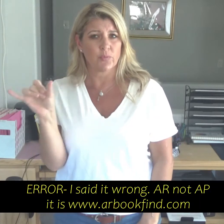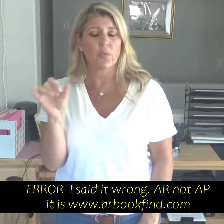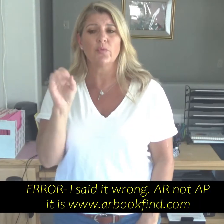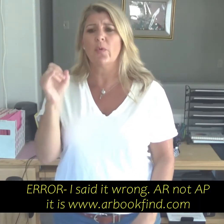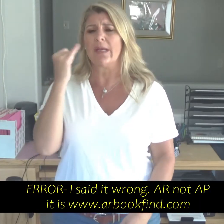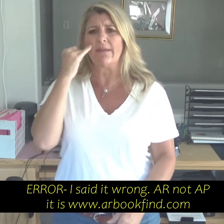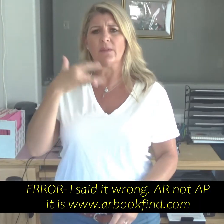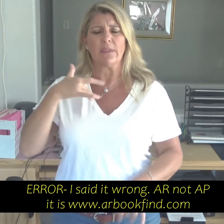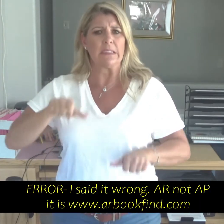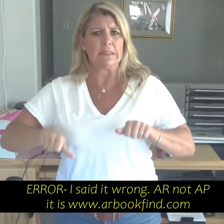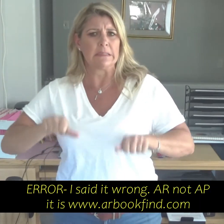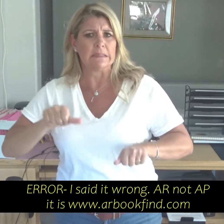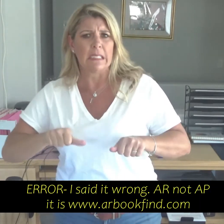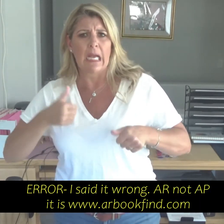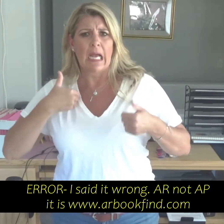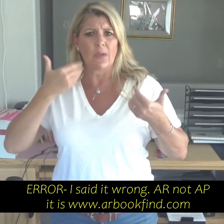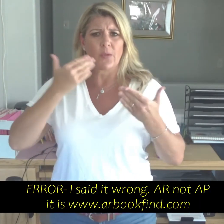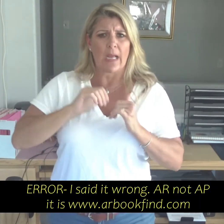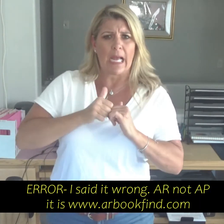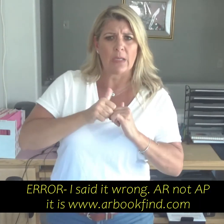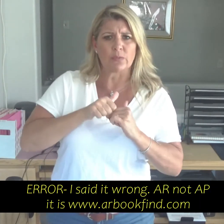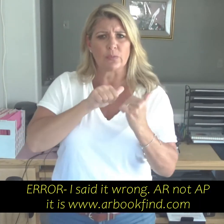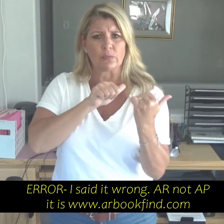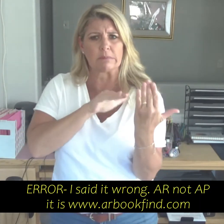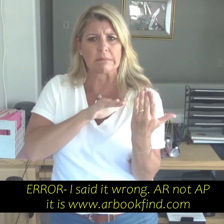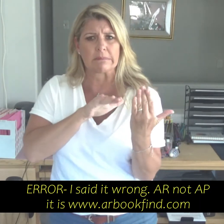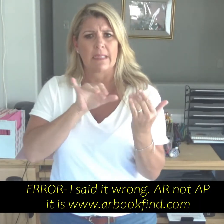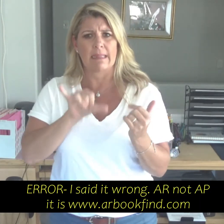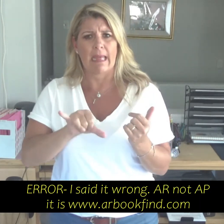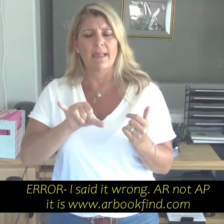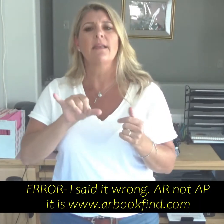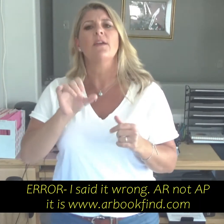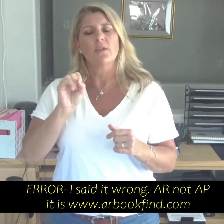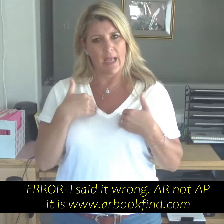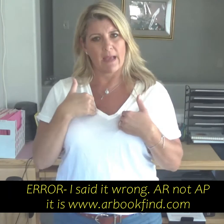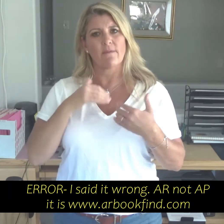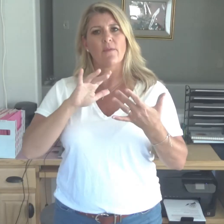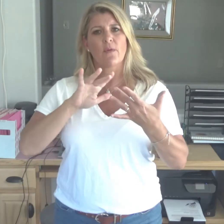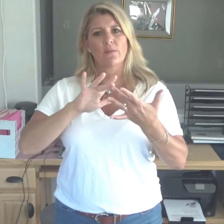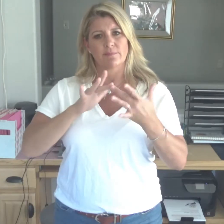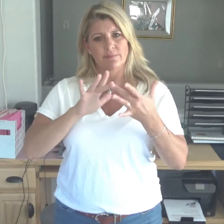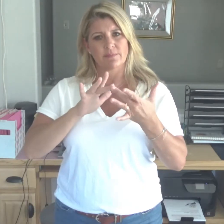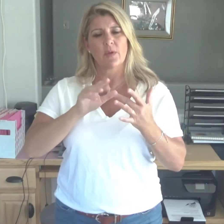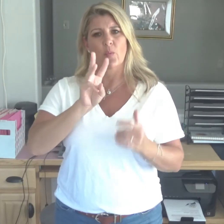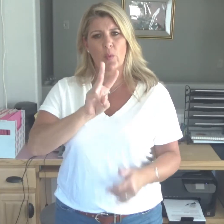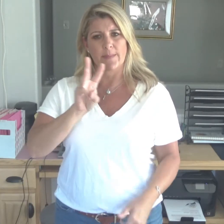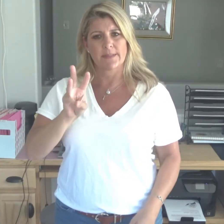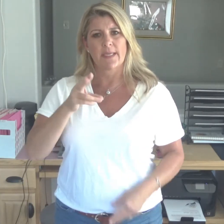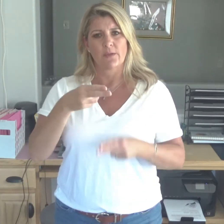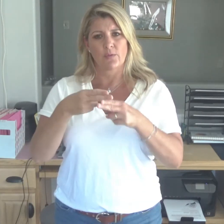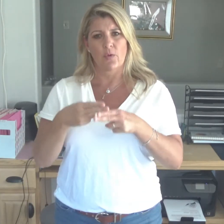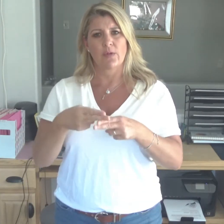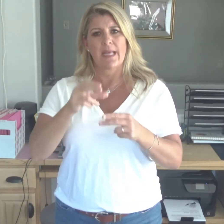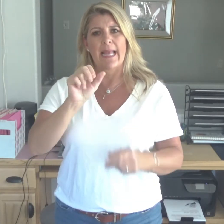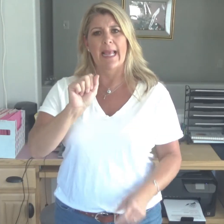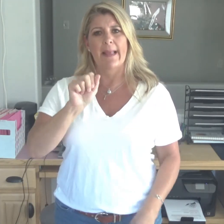it's their AR reading requirements, and they need to take the tests at home as well. So how do we approach that as parents? There's an easy